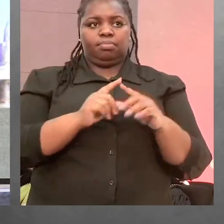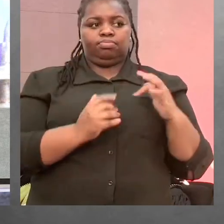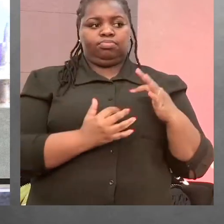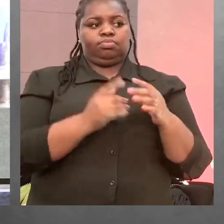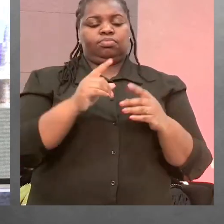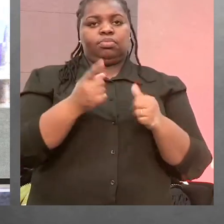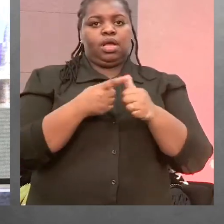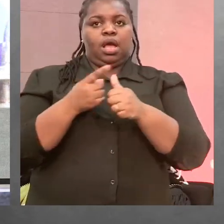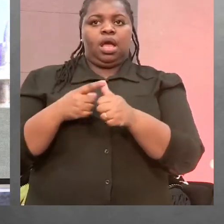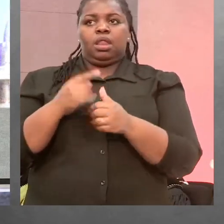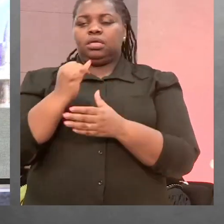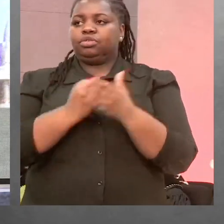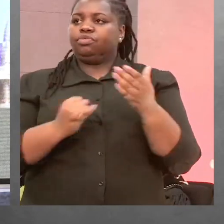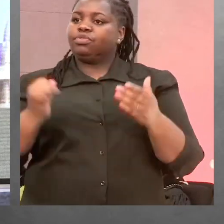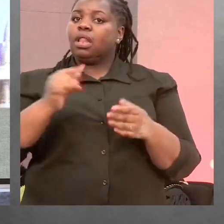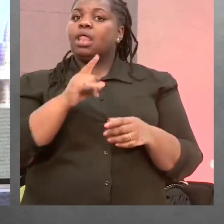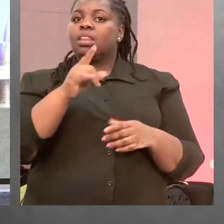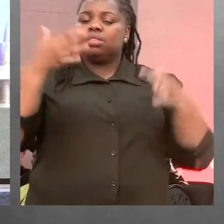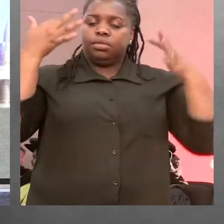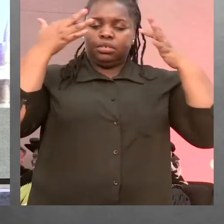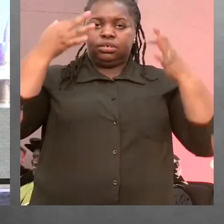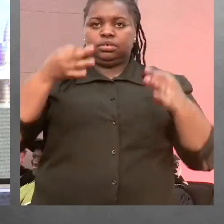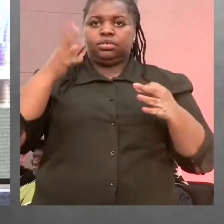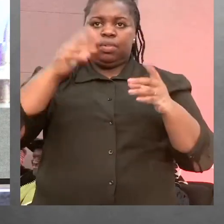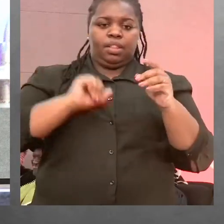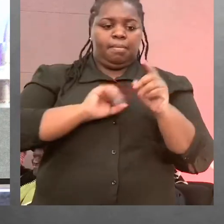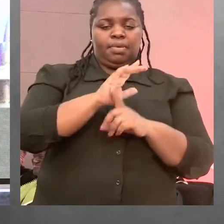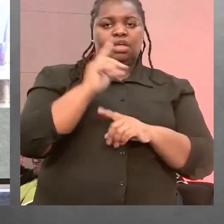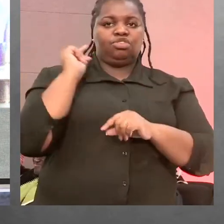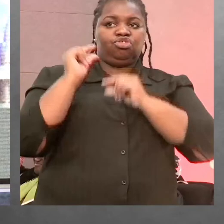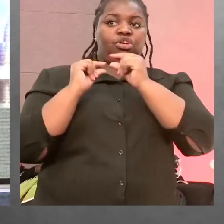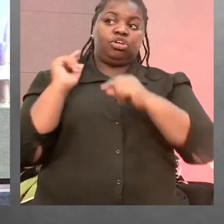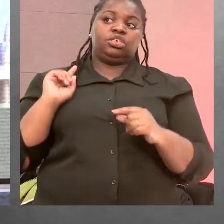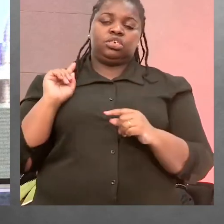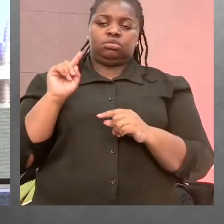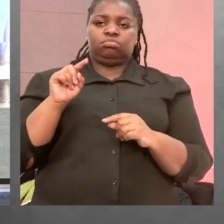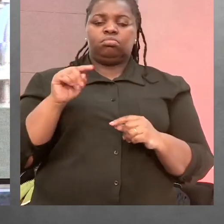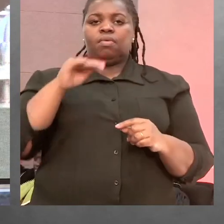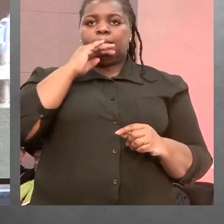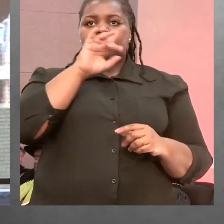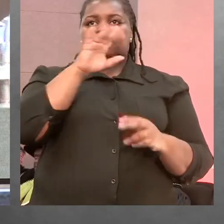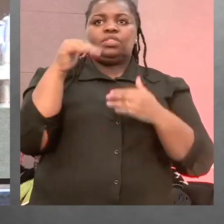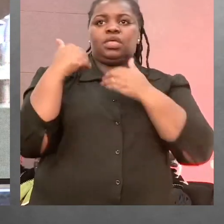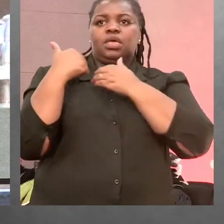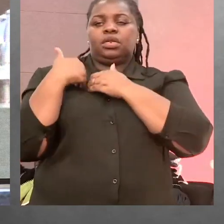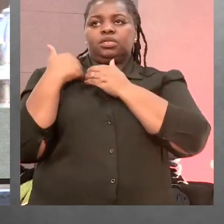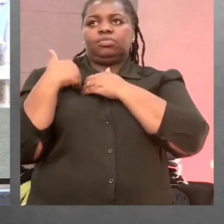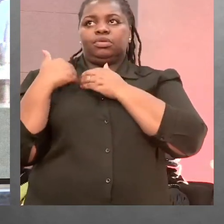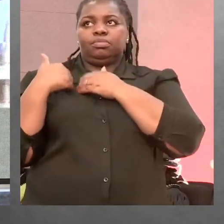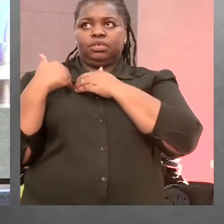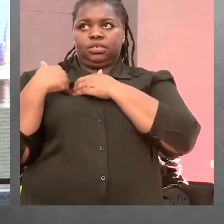countless individuals, and your decision will impact generations to come and the responsibilities